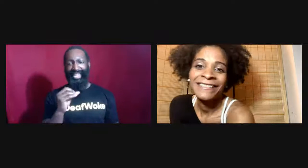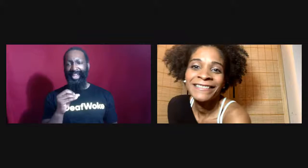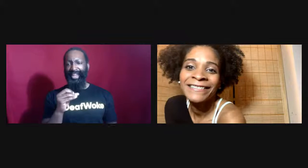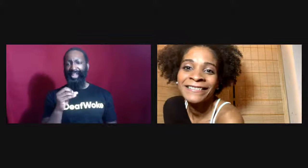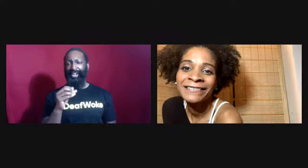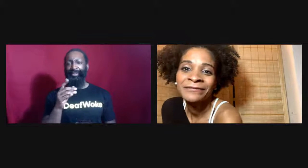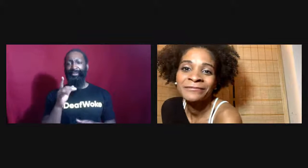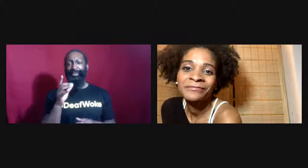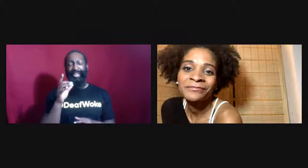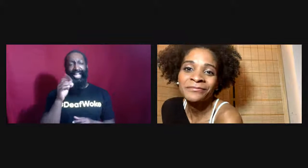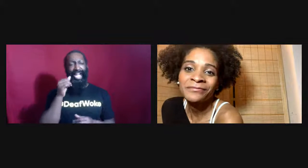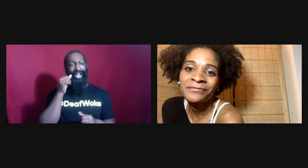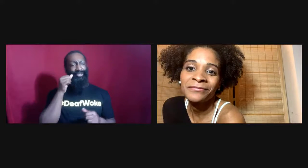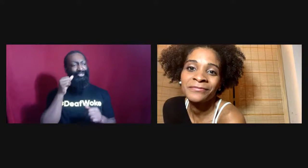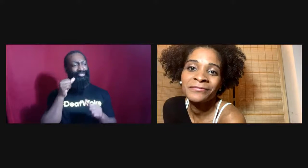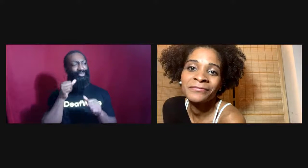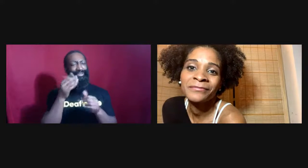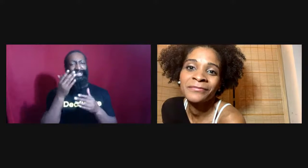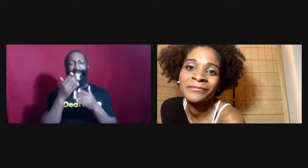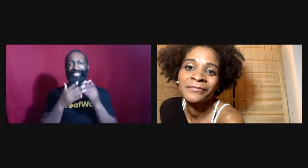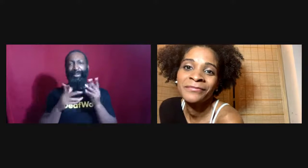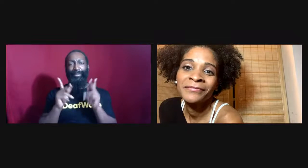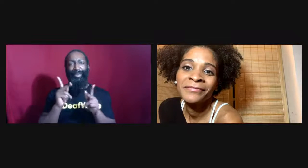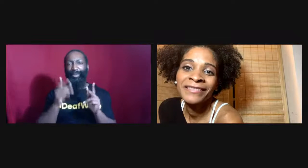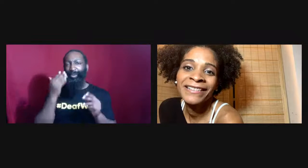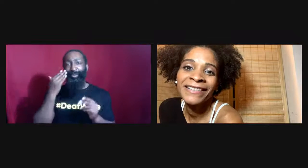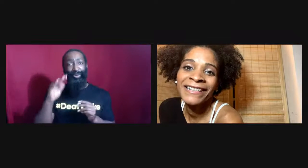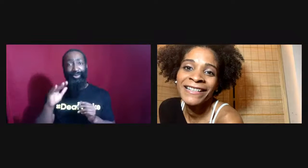am and develop my own self.